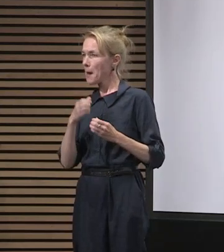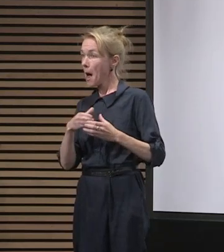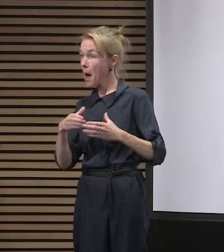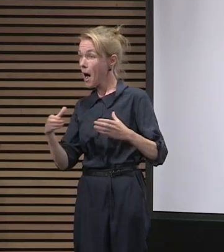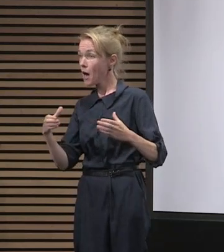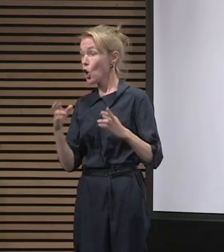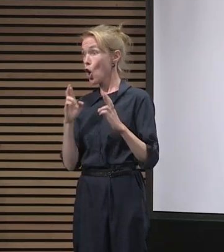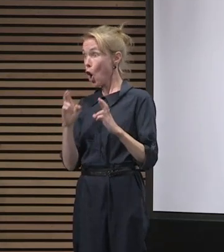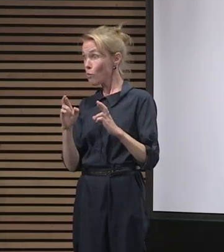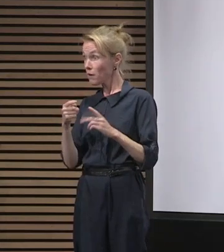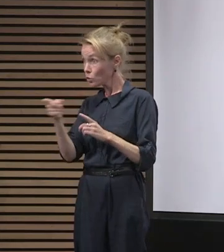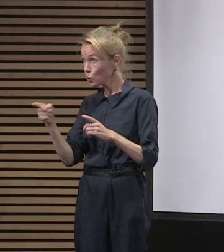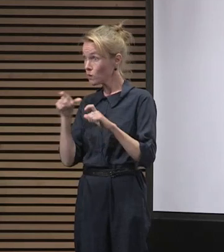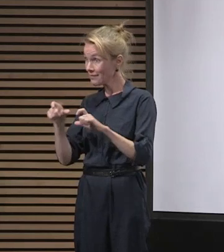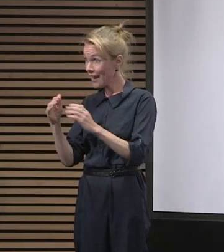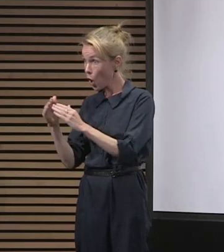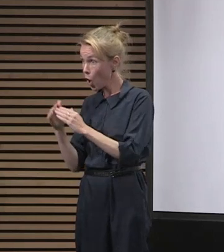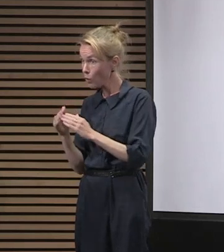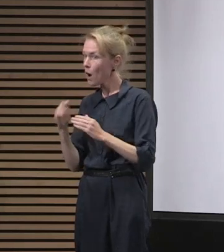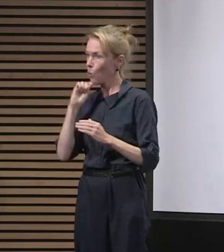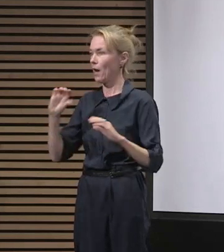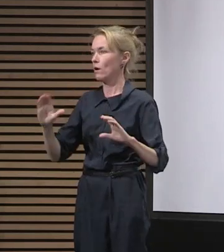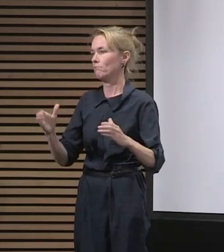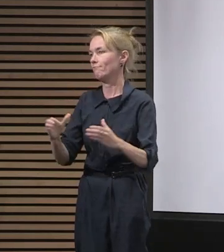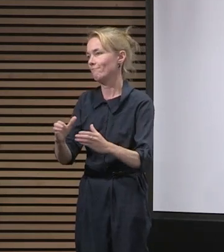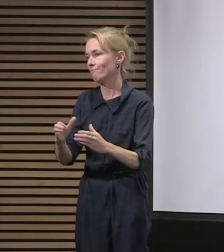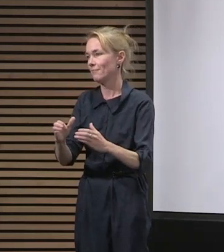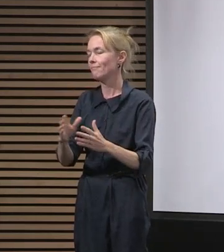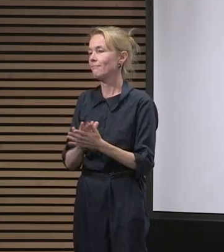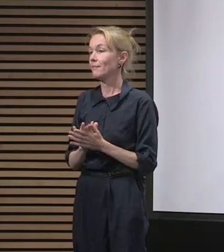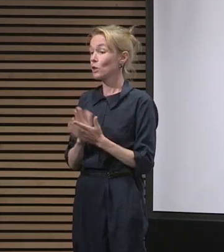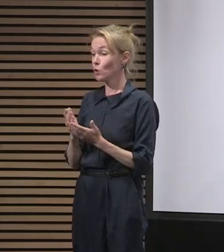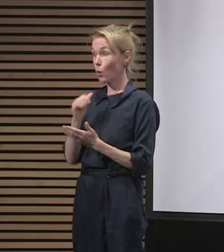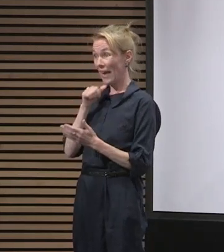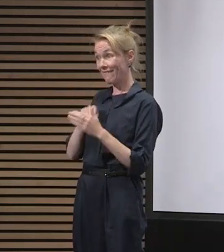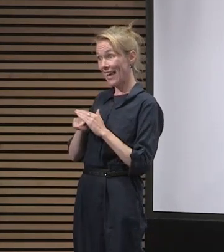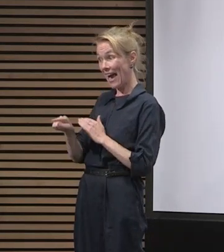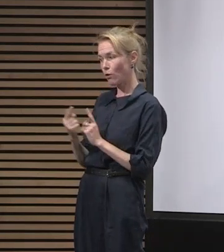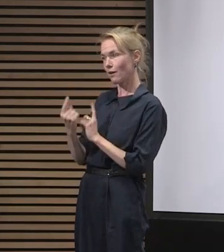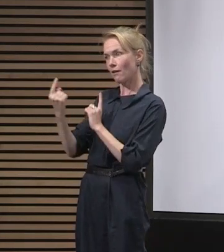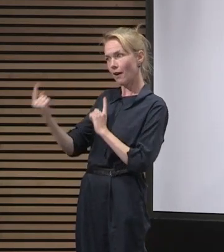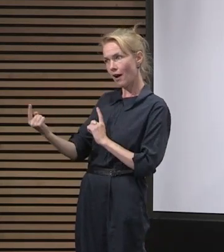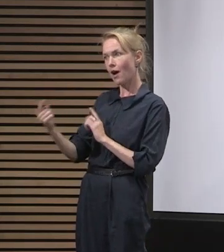if people keep doing as asked of them and maintaining social distancing and isolation.